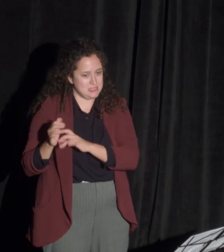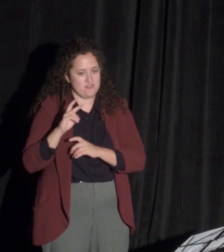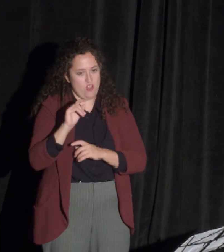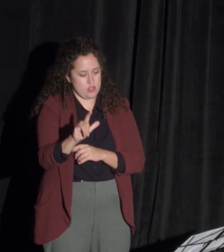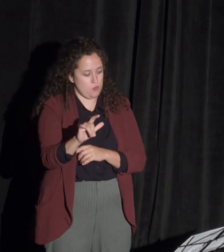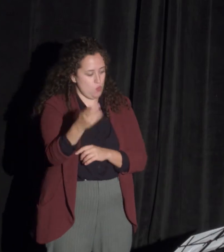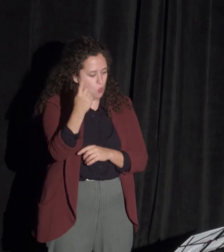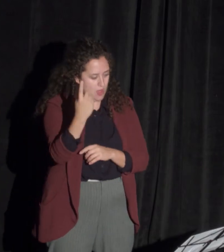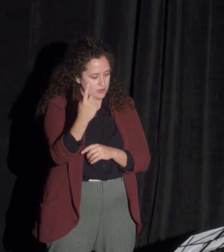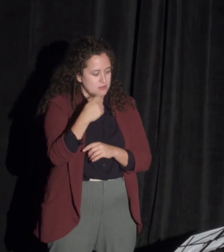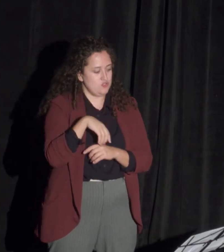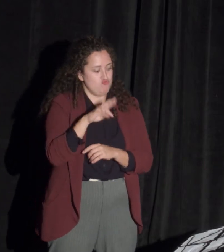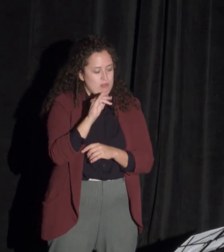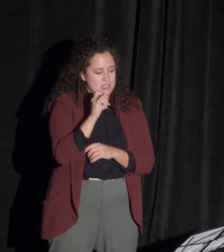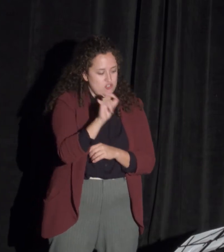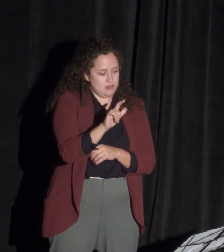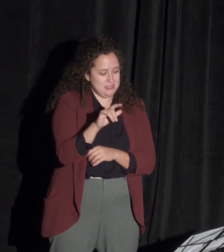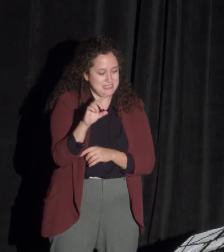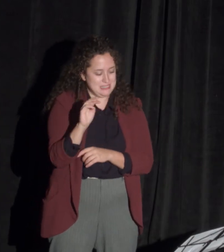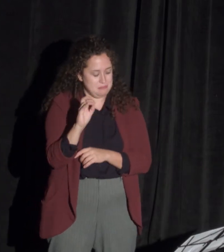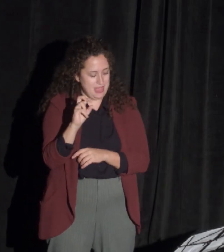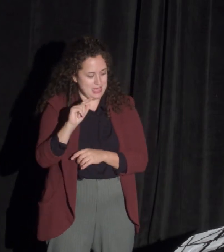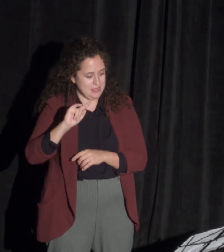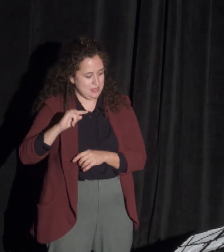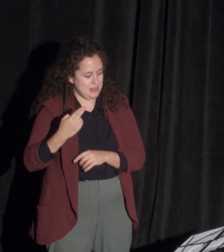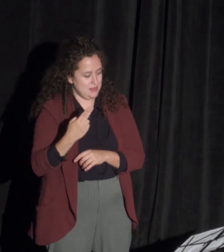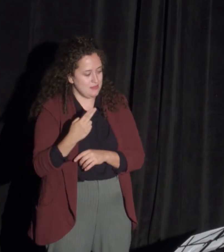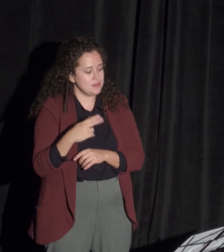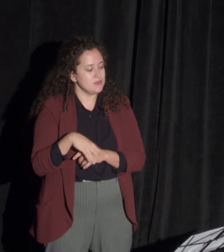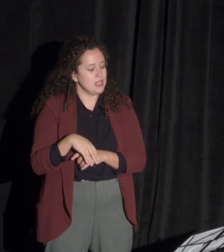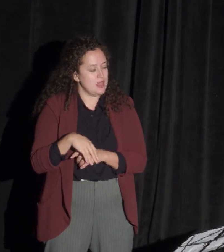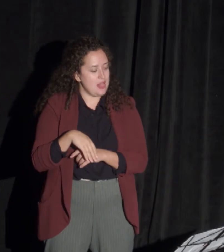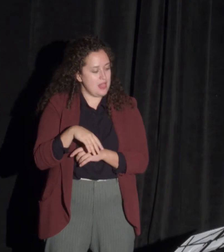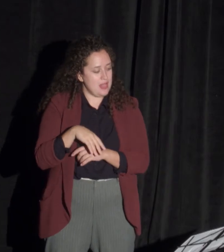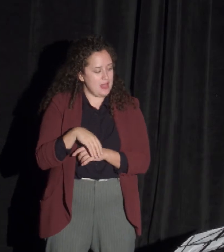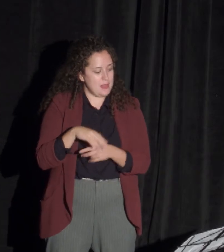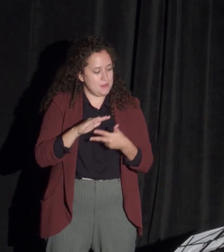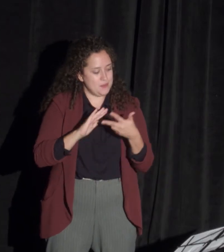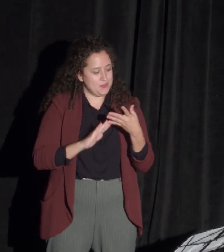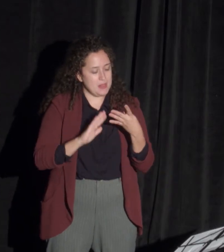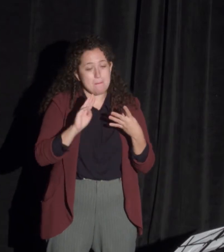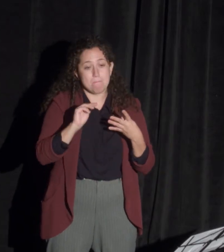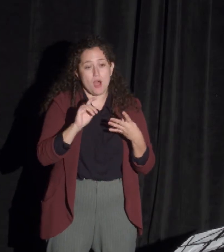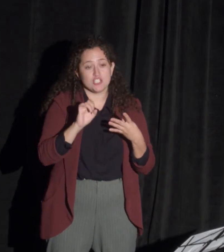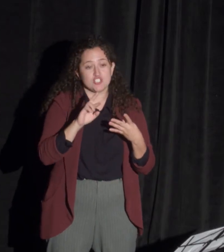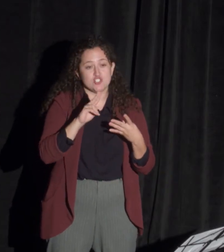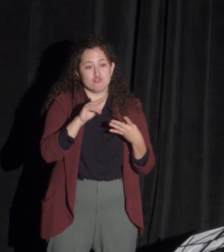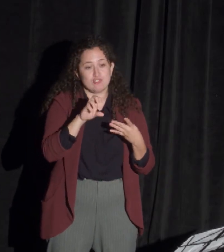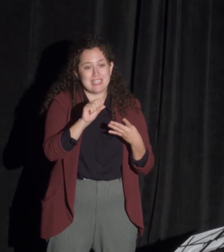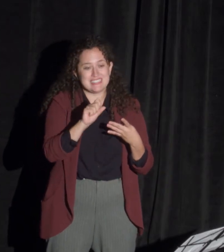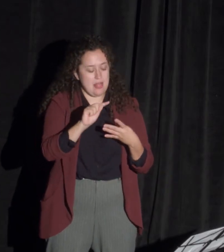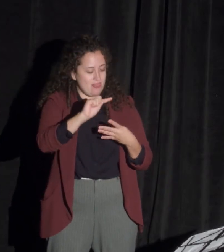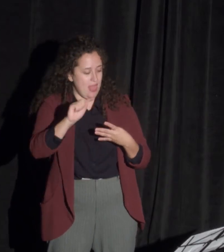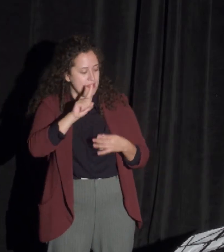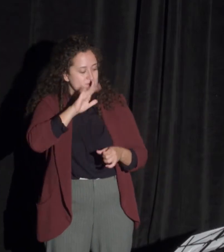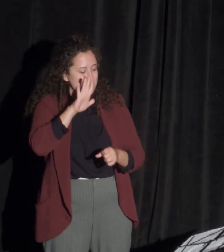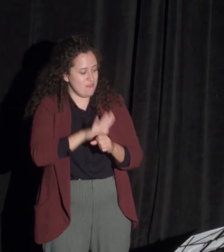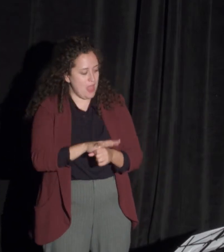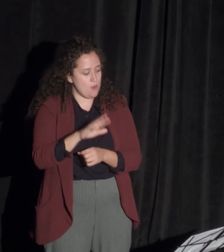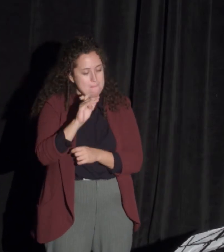and Monstrous, Volume 6, The Vow, written by Marjorie Liu, art by Sana Takeda,